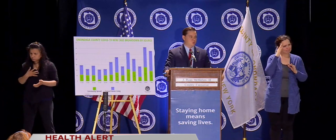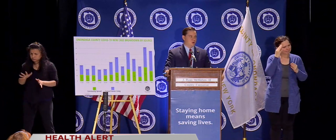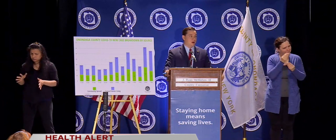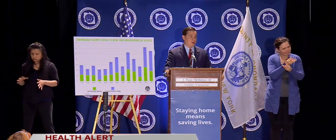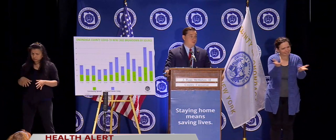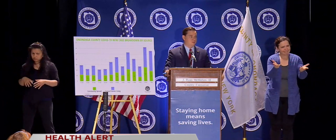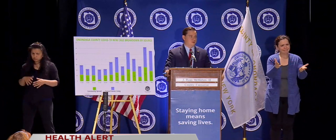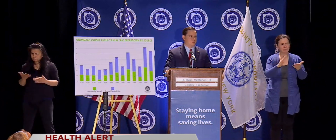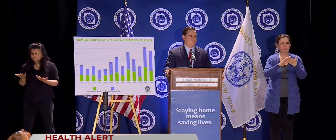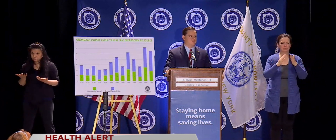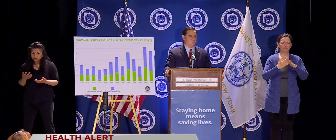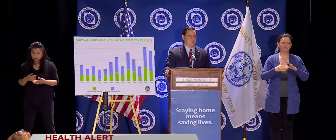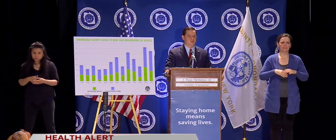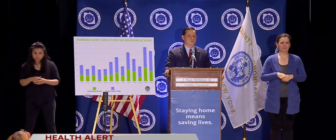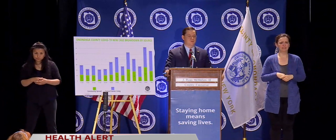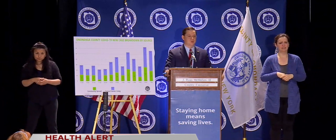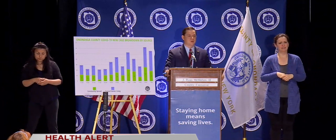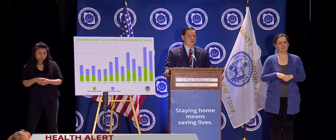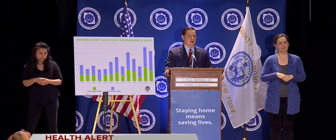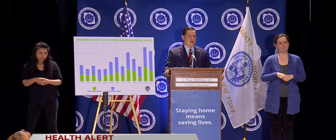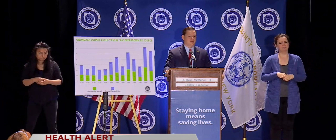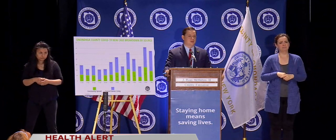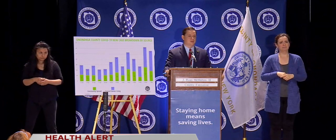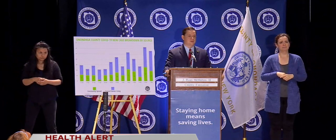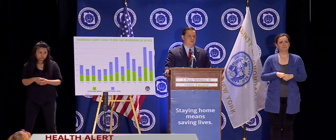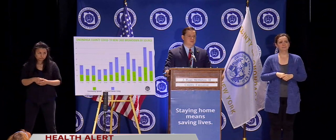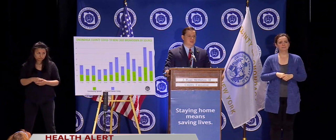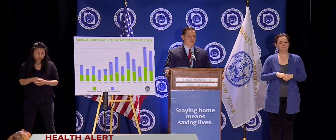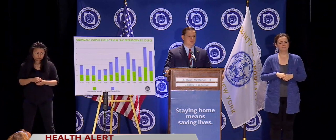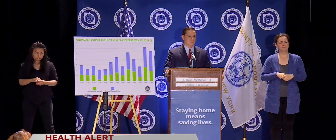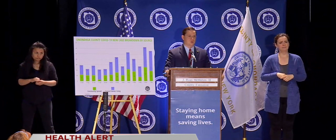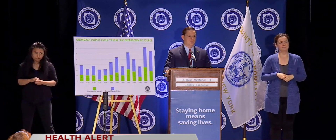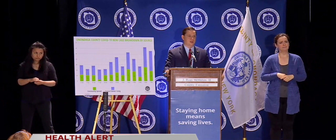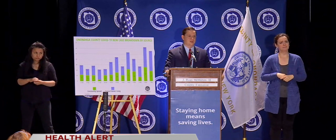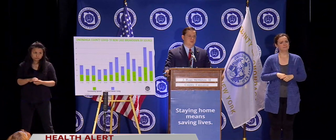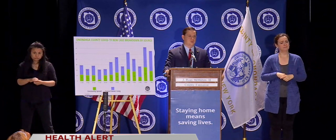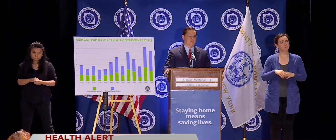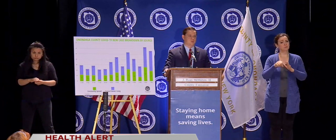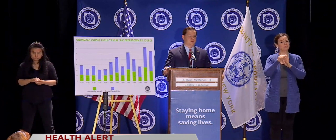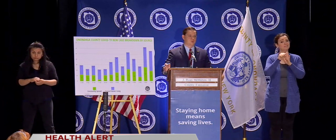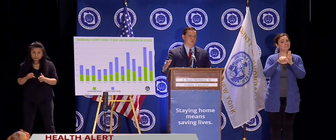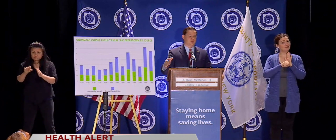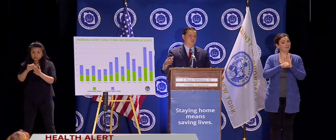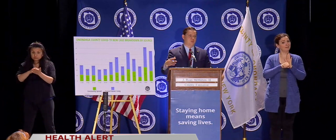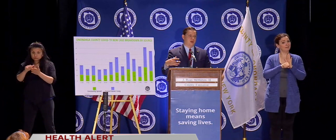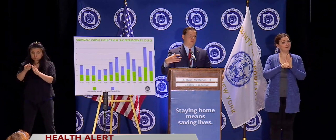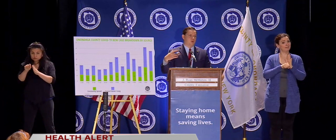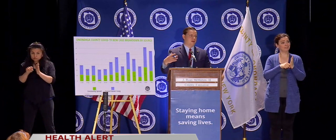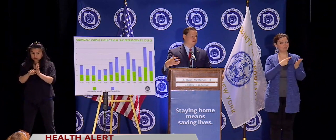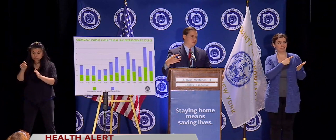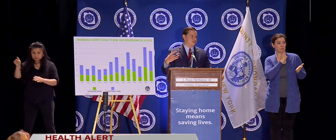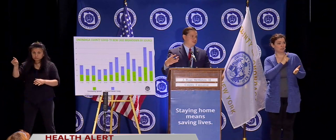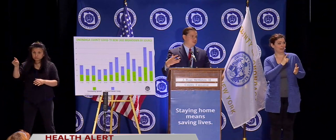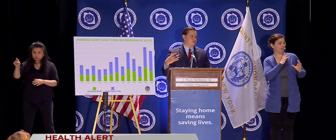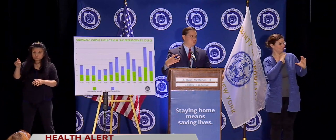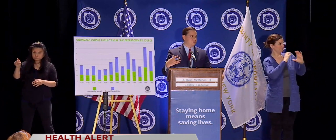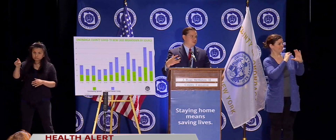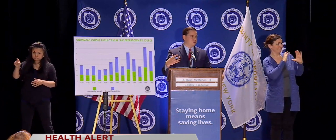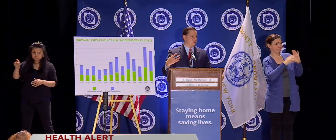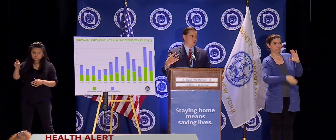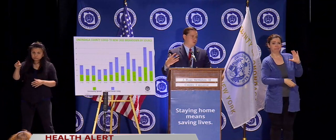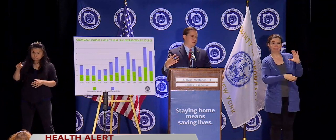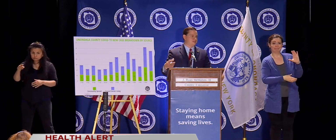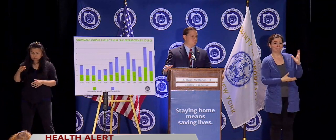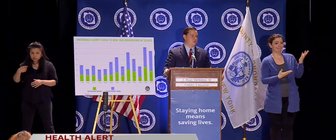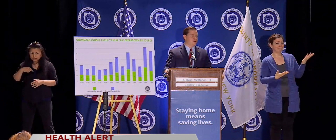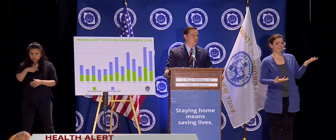think your outlet found out the information. The state of New York related to implementing proactive testing in these facilities